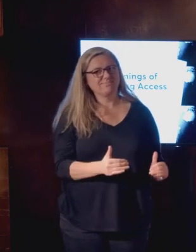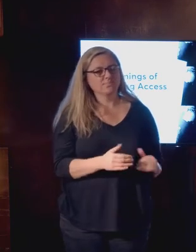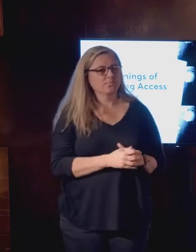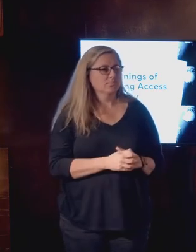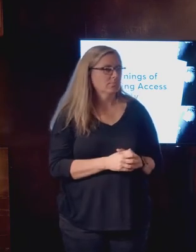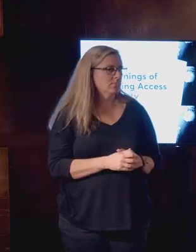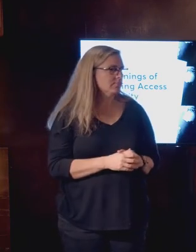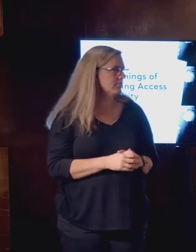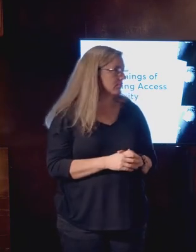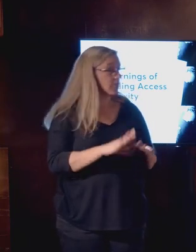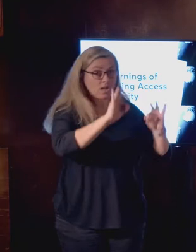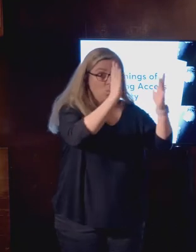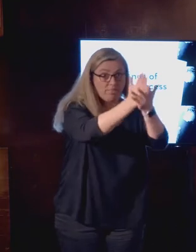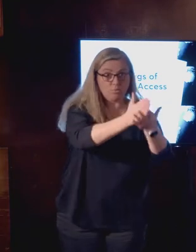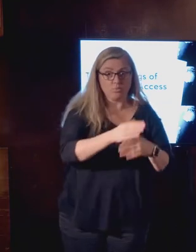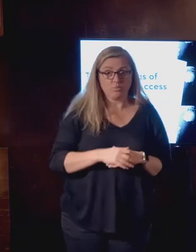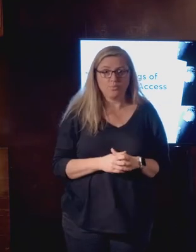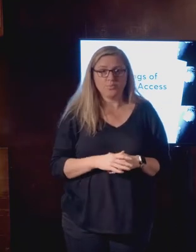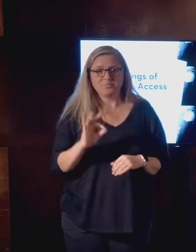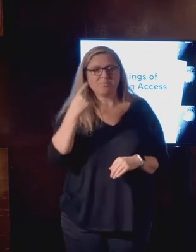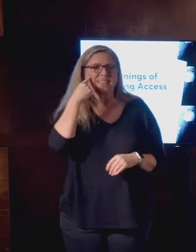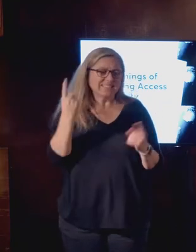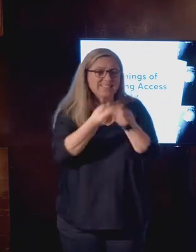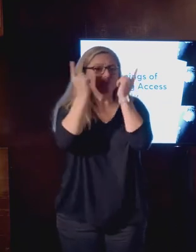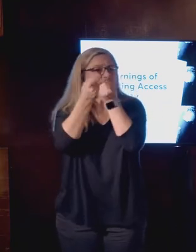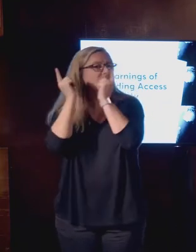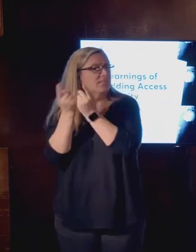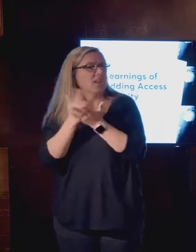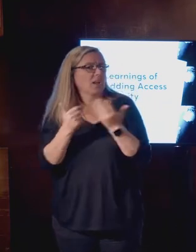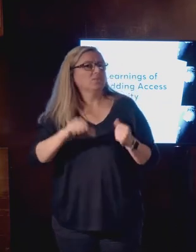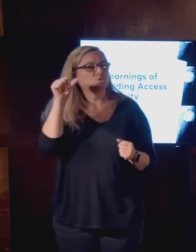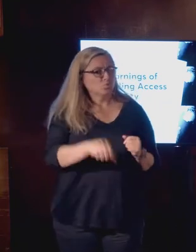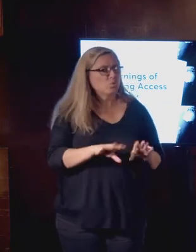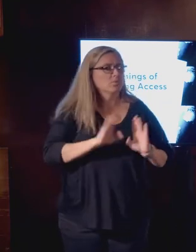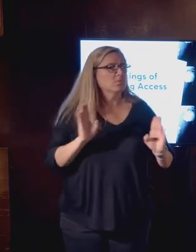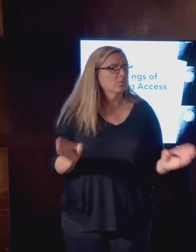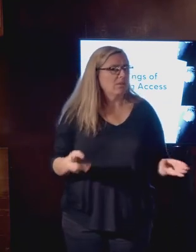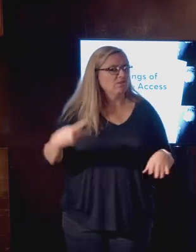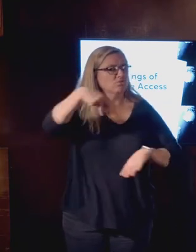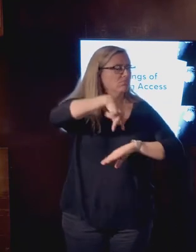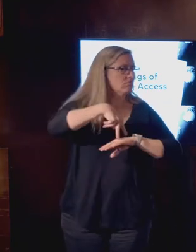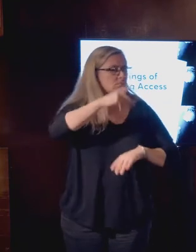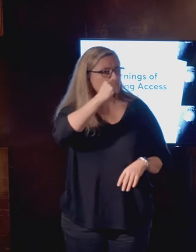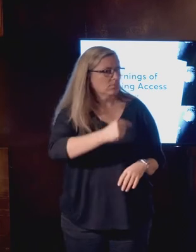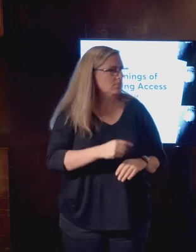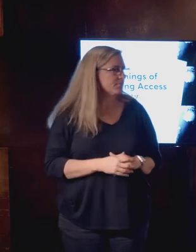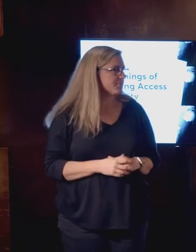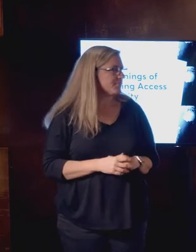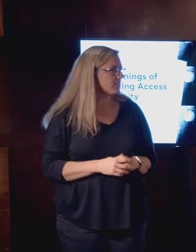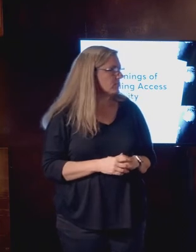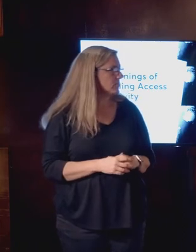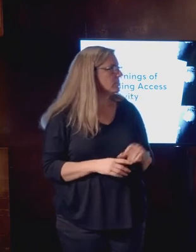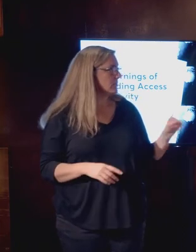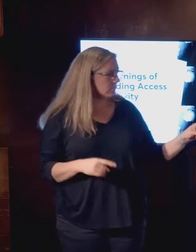So I don't think it's true at all. I think all types of artists should be able to be on stage. Yeah, yeah. Great. And also that's why we